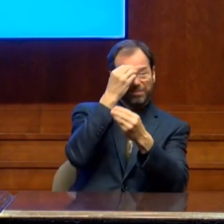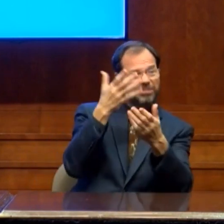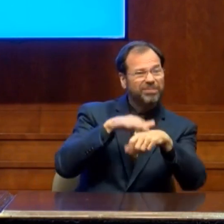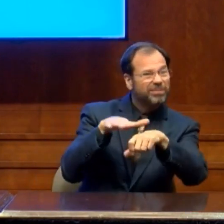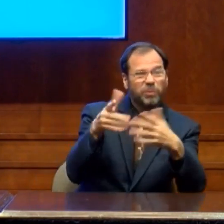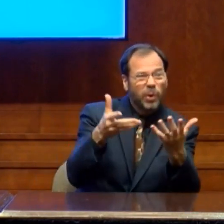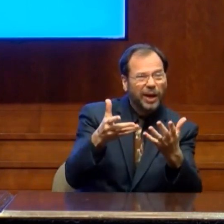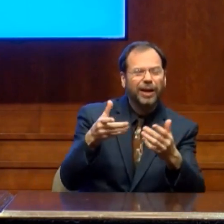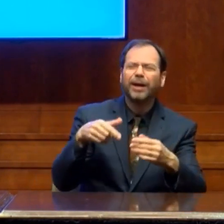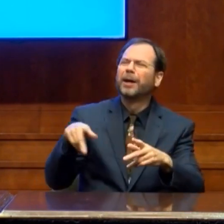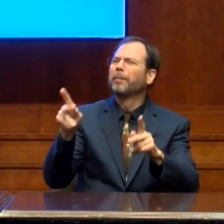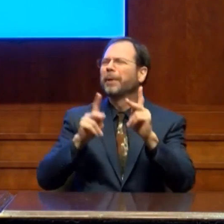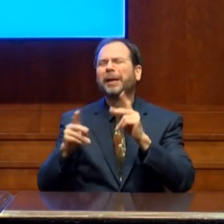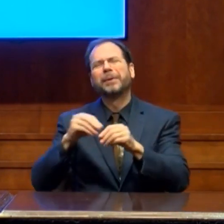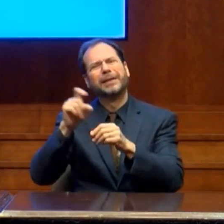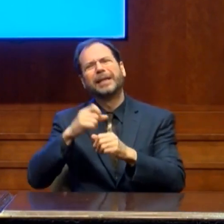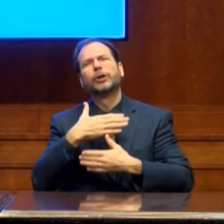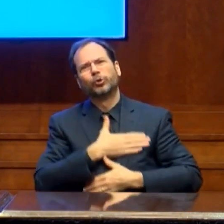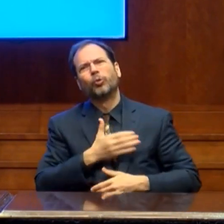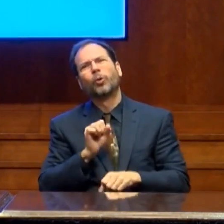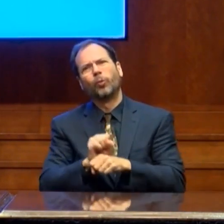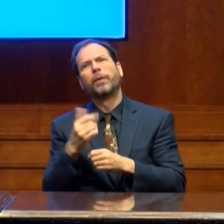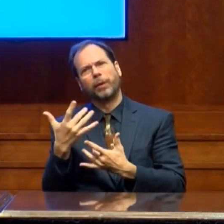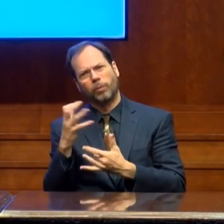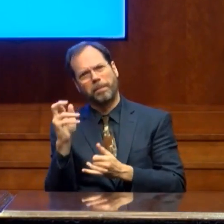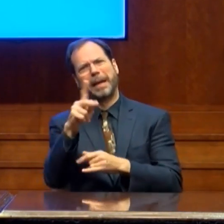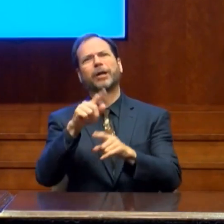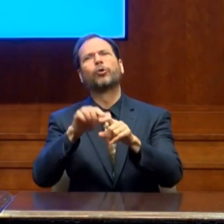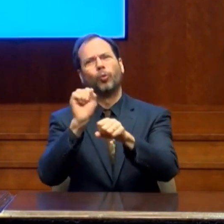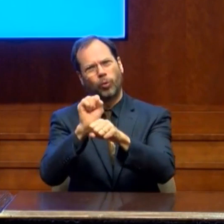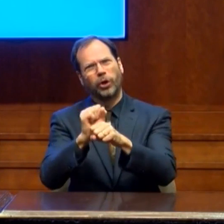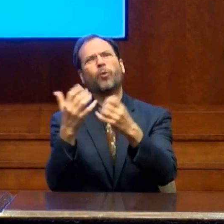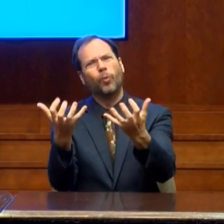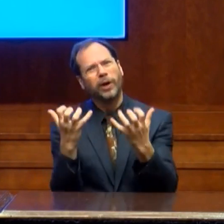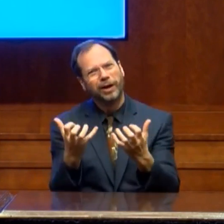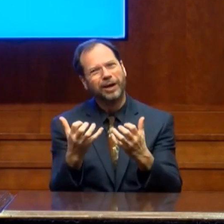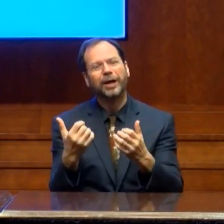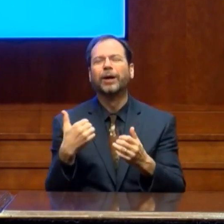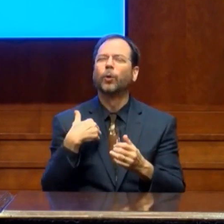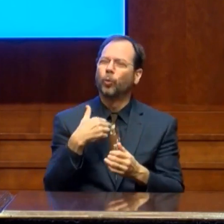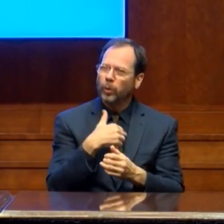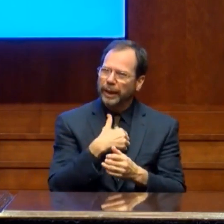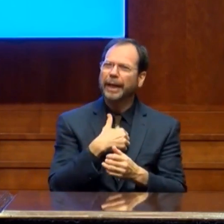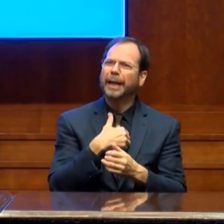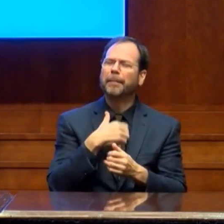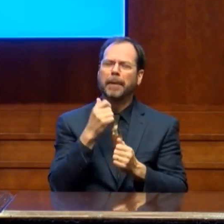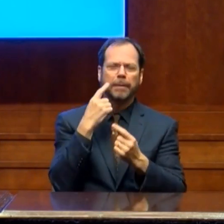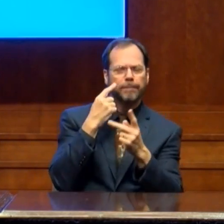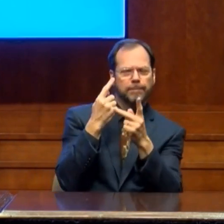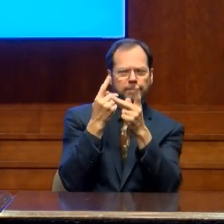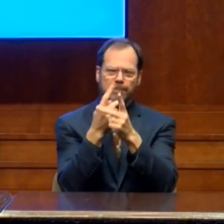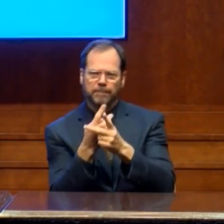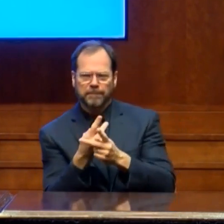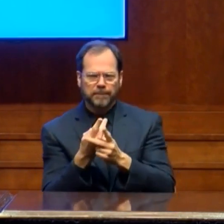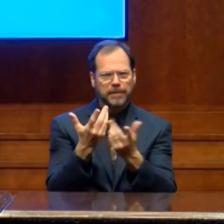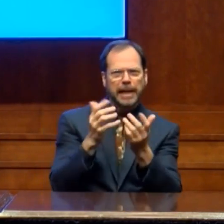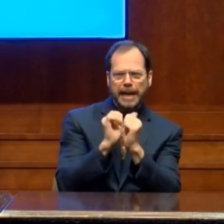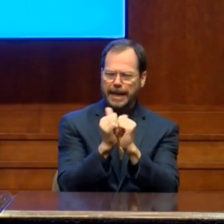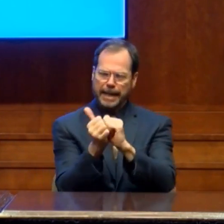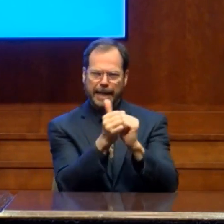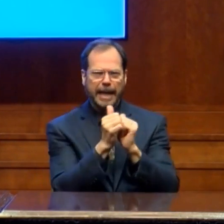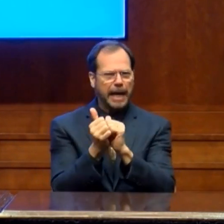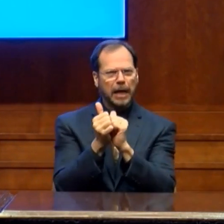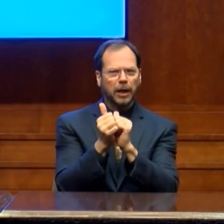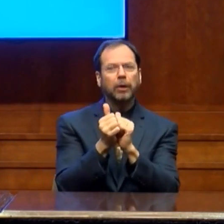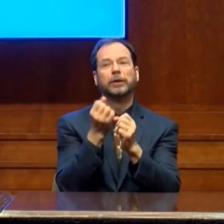so much enjoy working, and I know they want to get back into the workforce. But we have to articulate also the strategies about